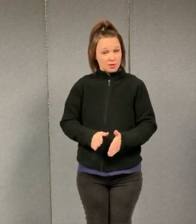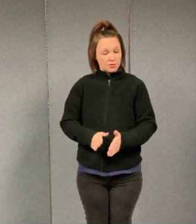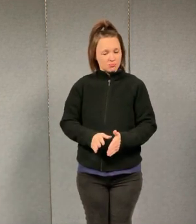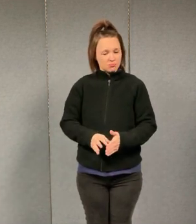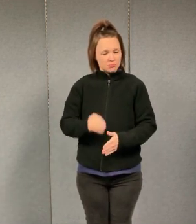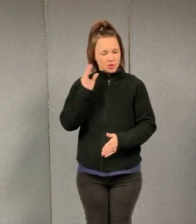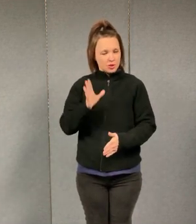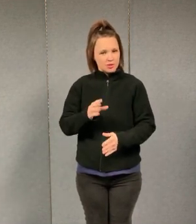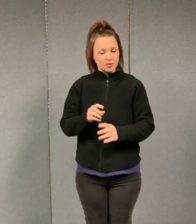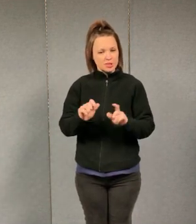these problems.